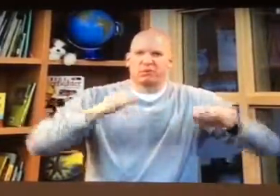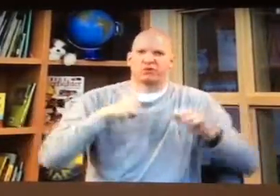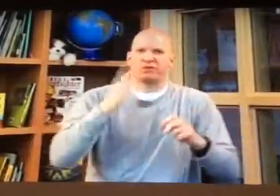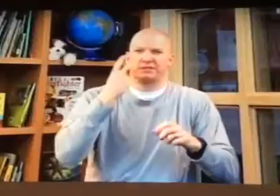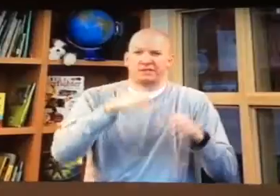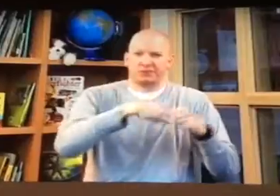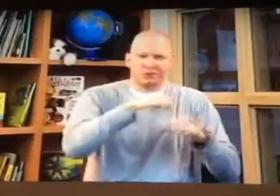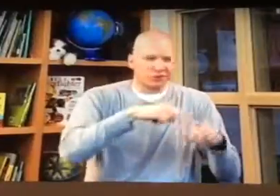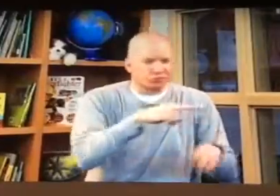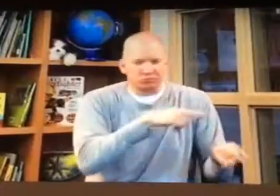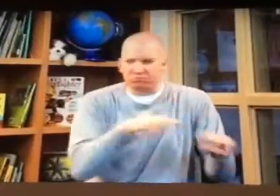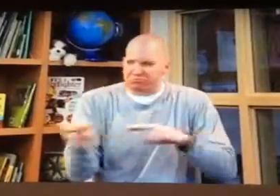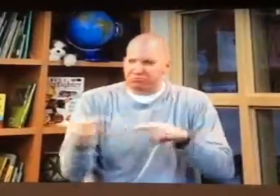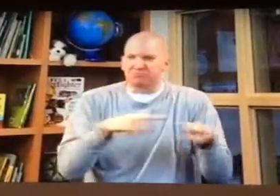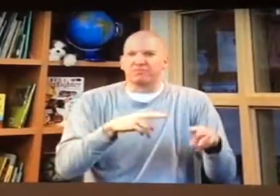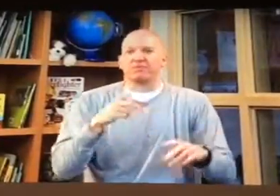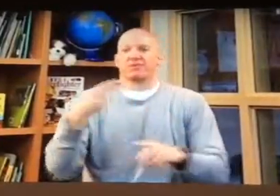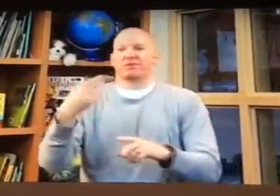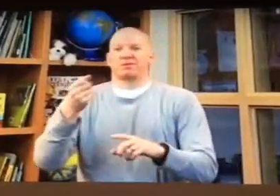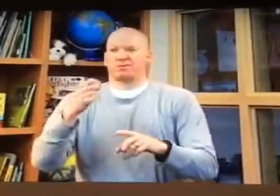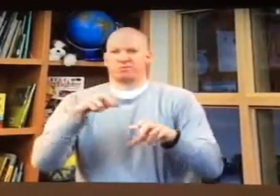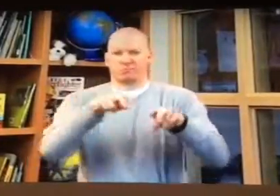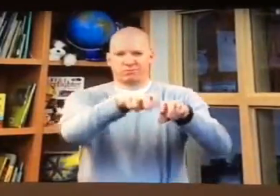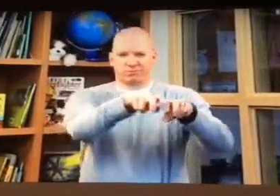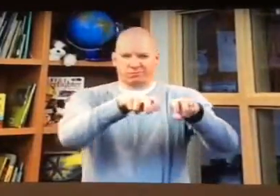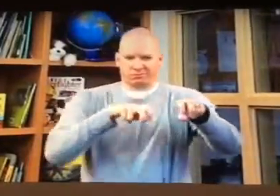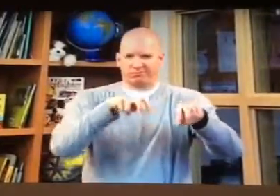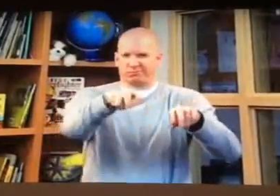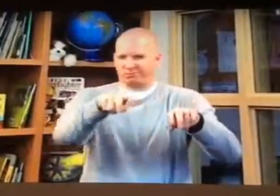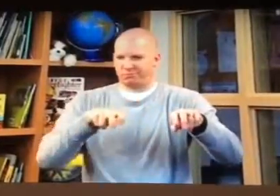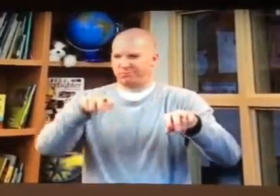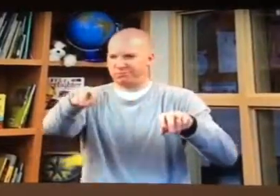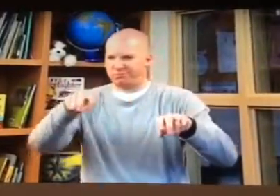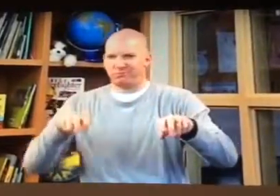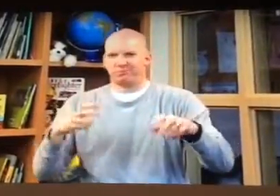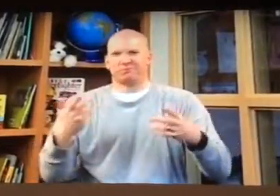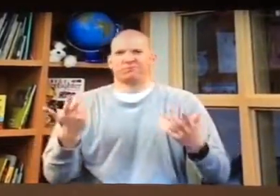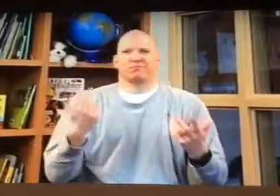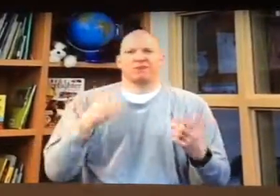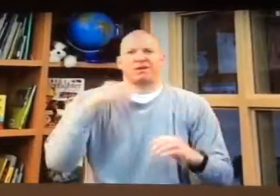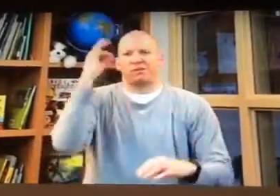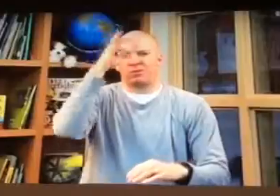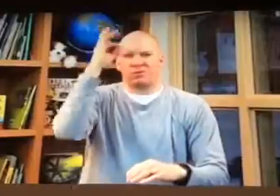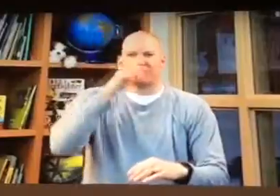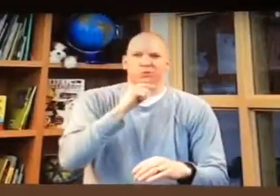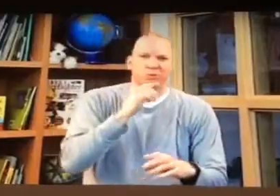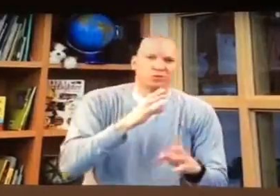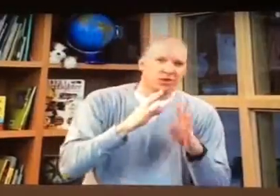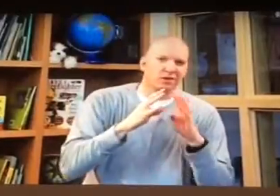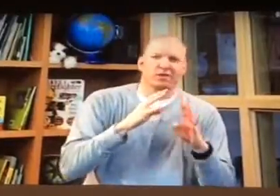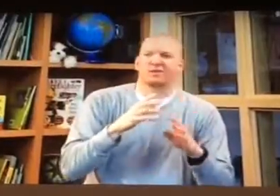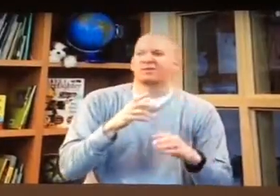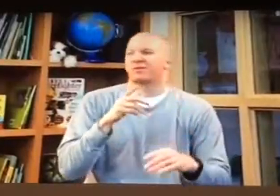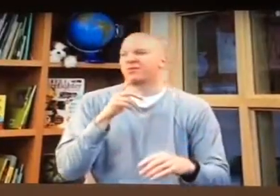At the deaf school there was about 5 or 6 kids in like a half circle formation, so the communication was a lot easier